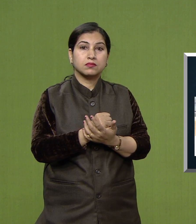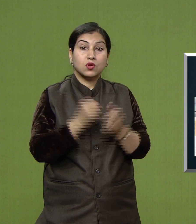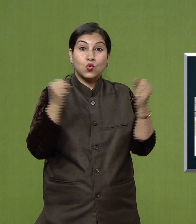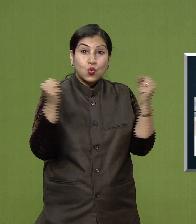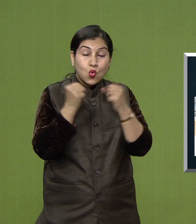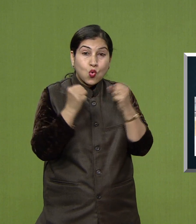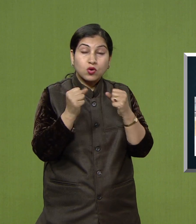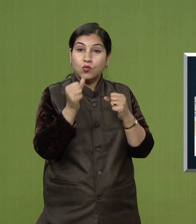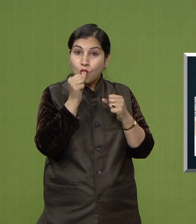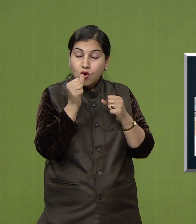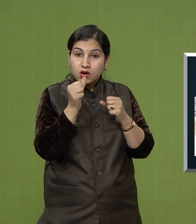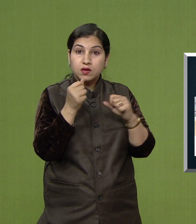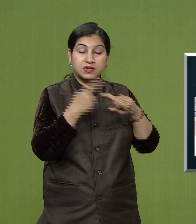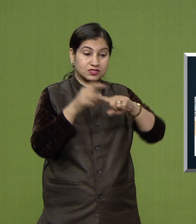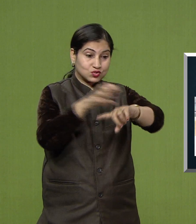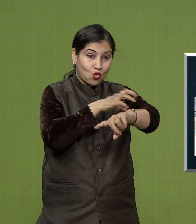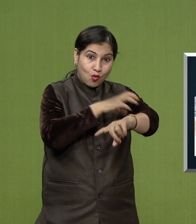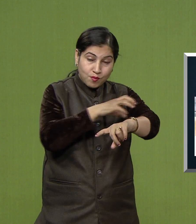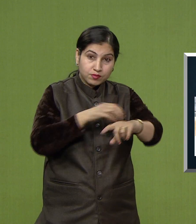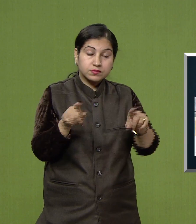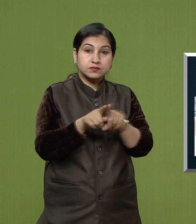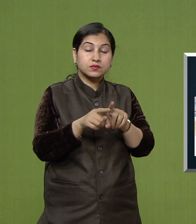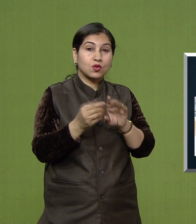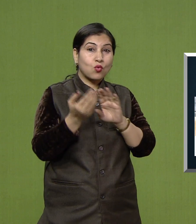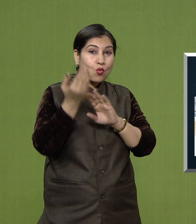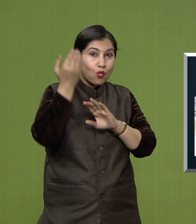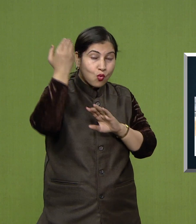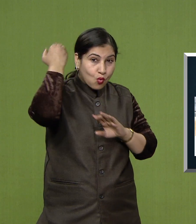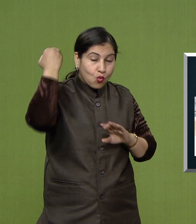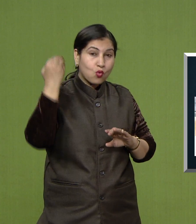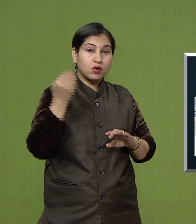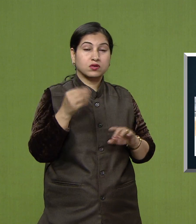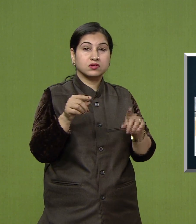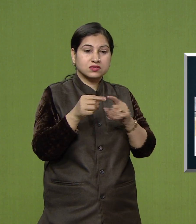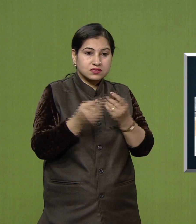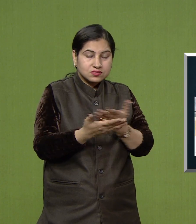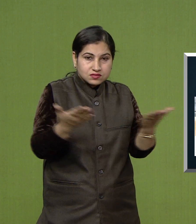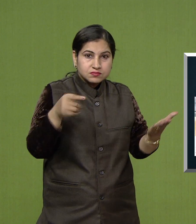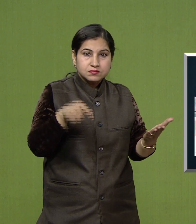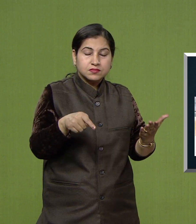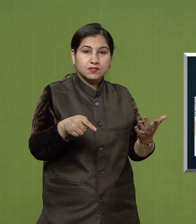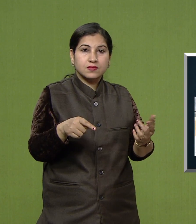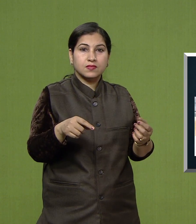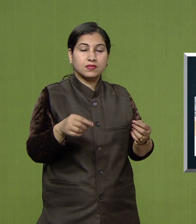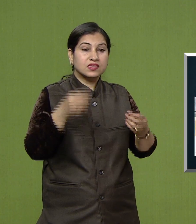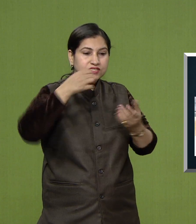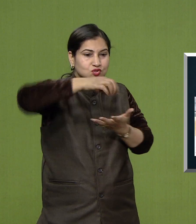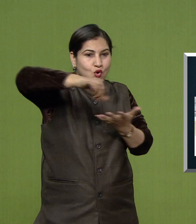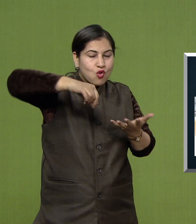need wash with cold water and soap. For old stains from white and colored cotton cloths, you